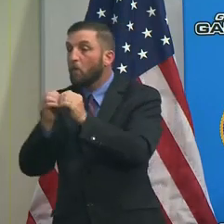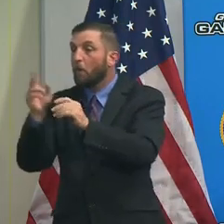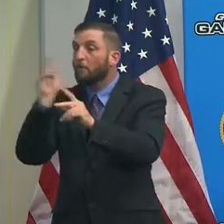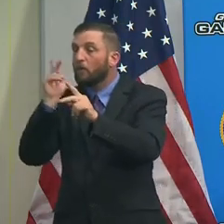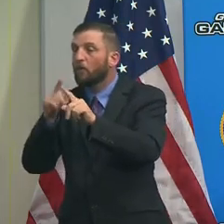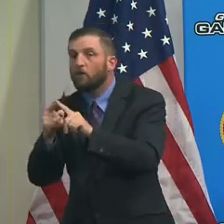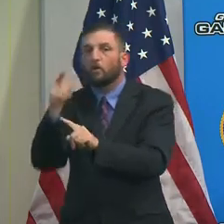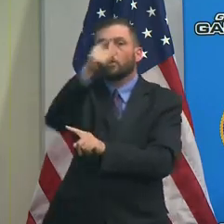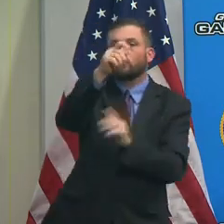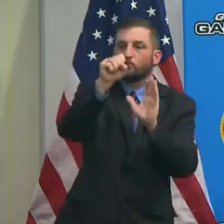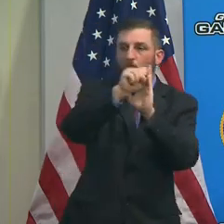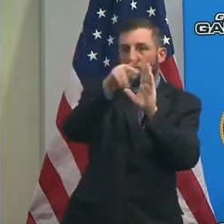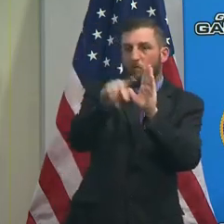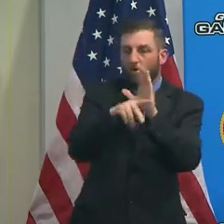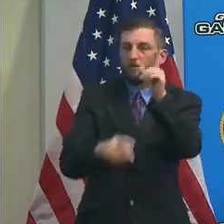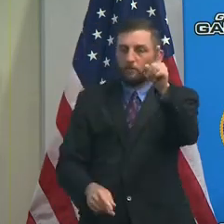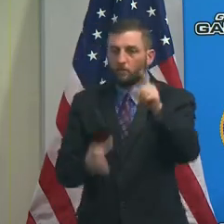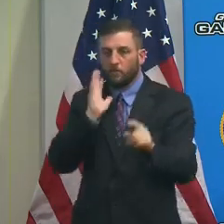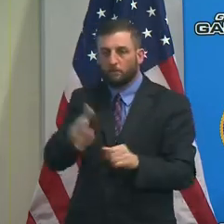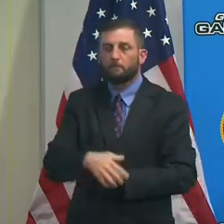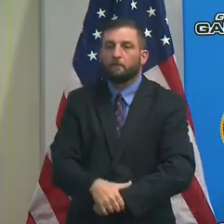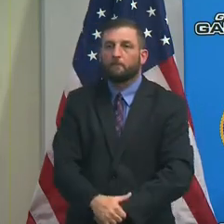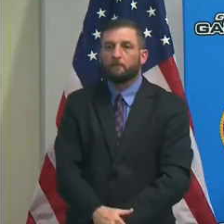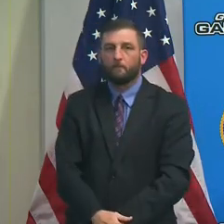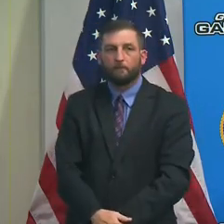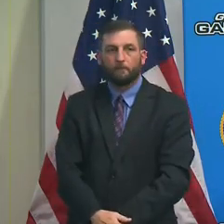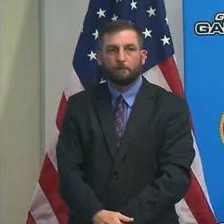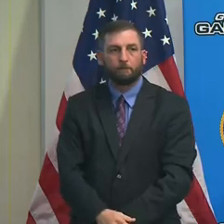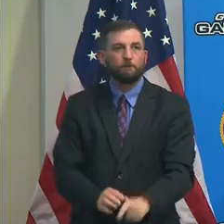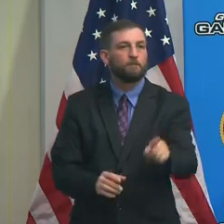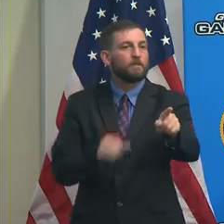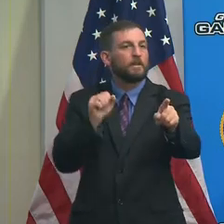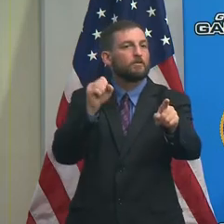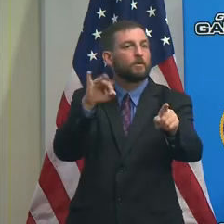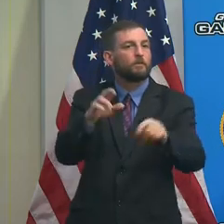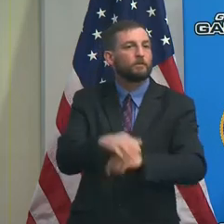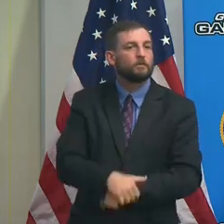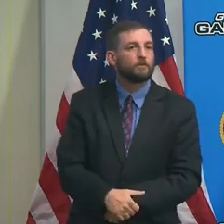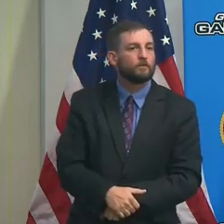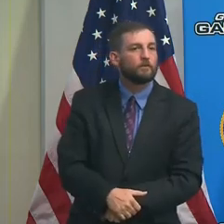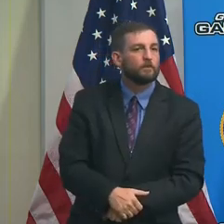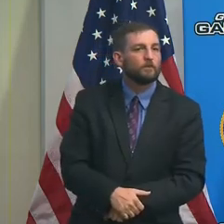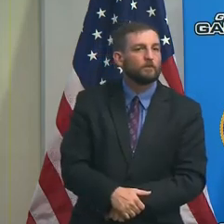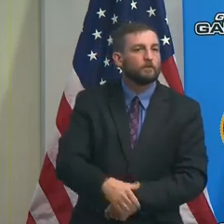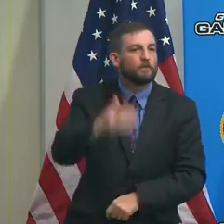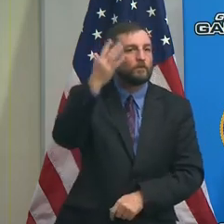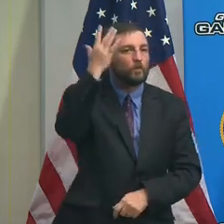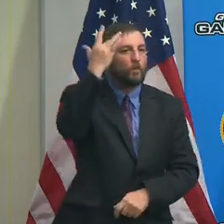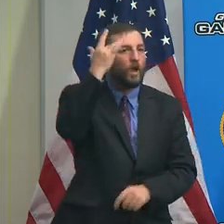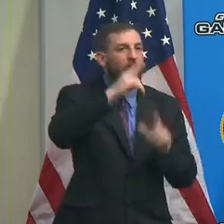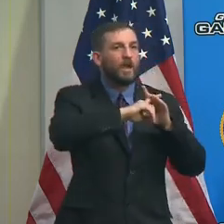directed to Joella in Shreveport. Yes, sir.